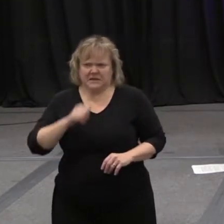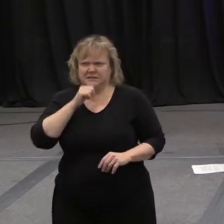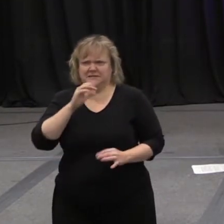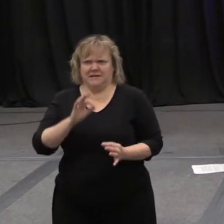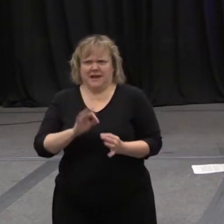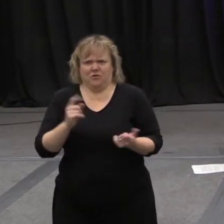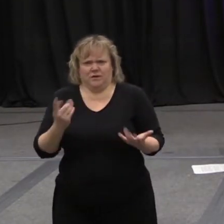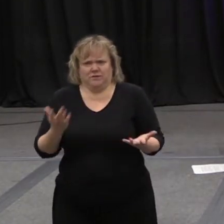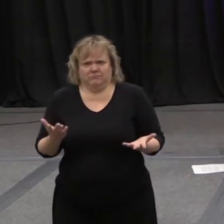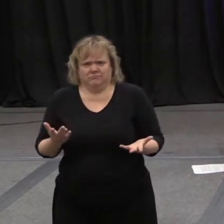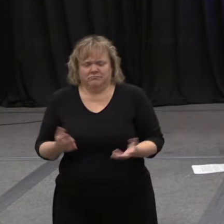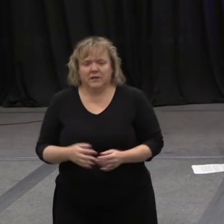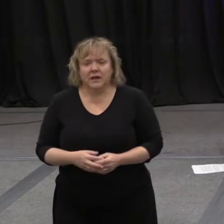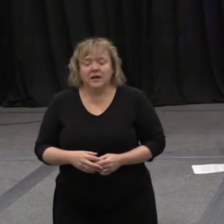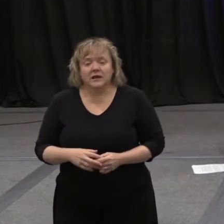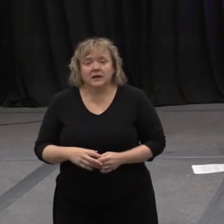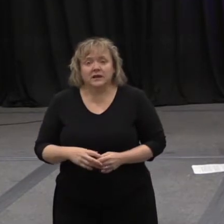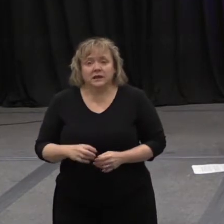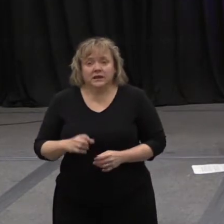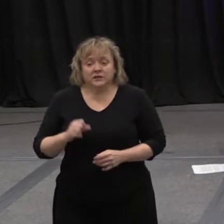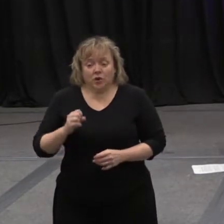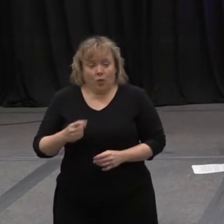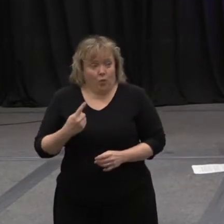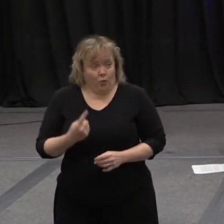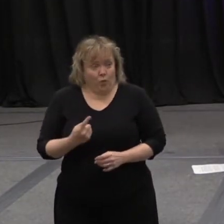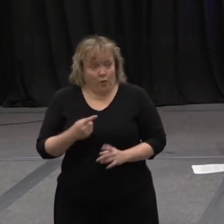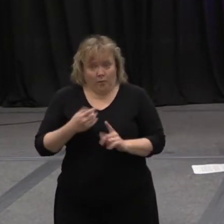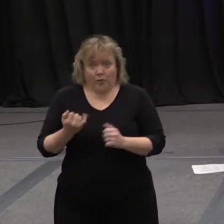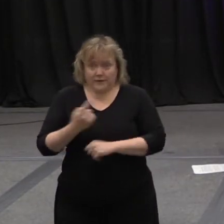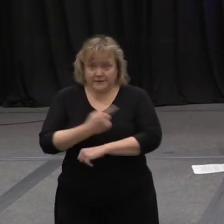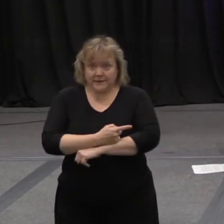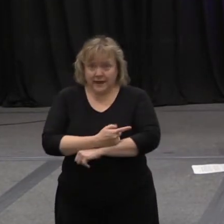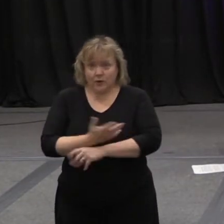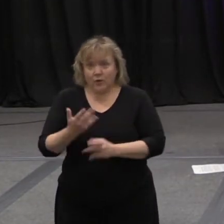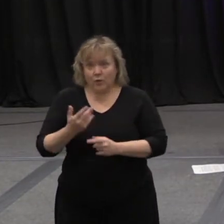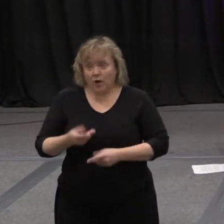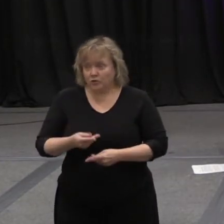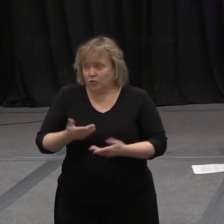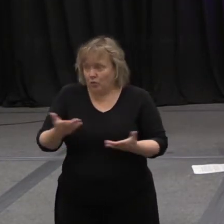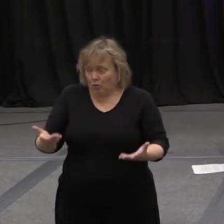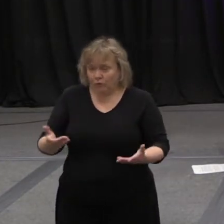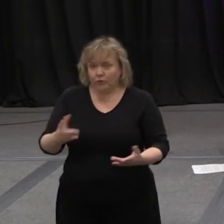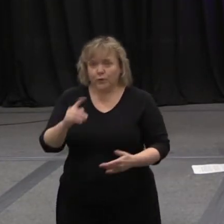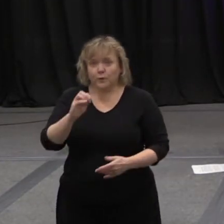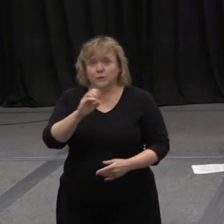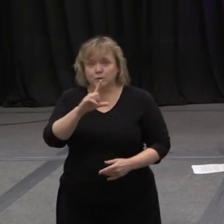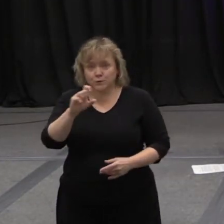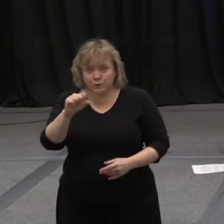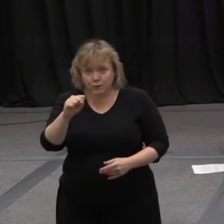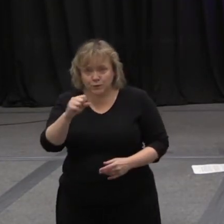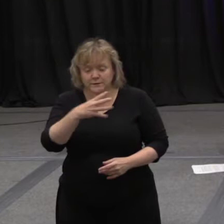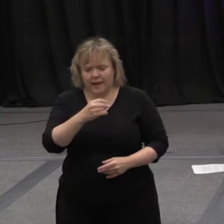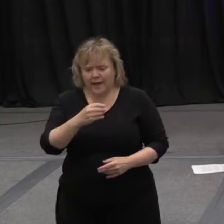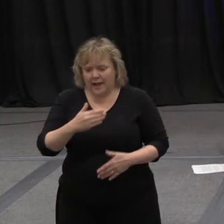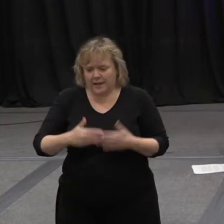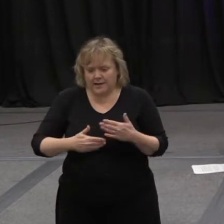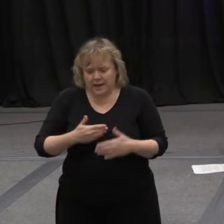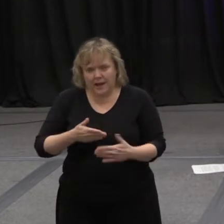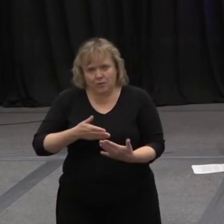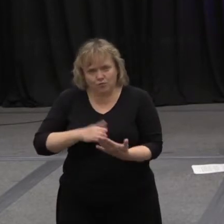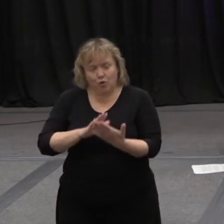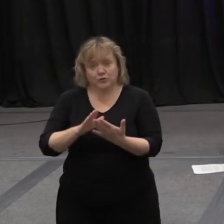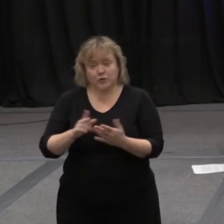So one of the things we hope to do today is share tools and a path for which the people that who